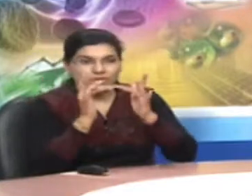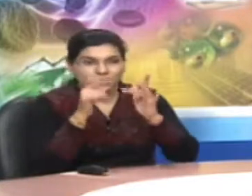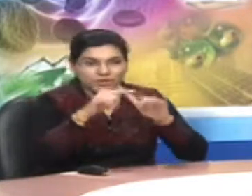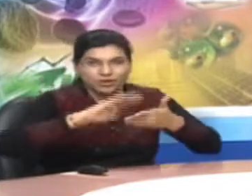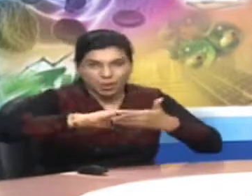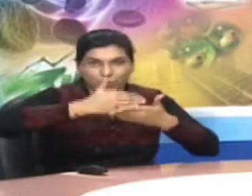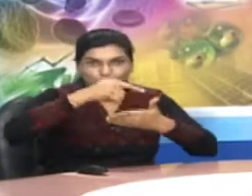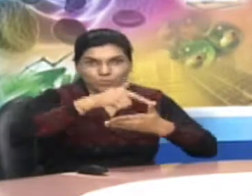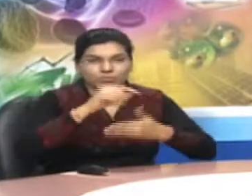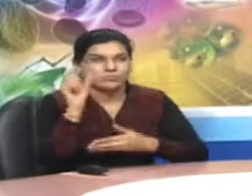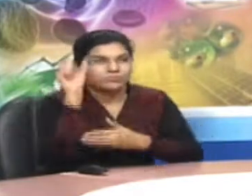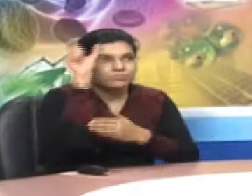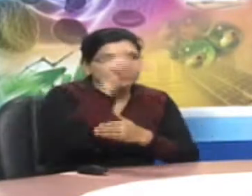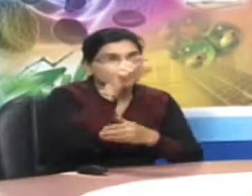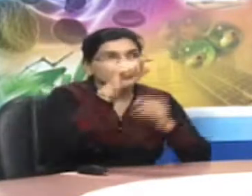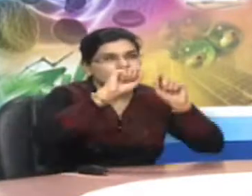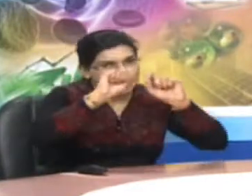enough that everybody is able